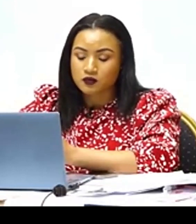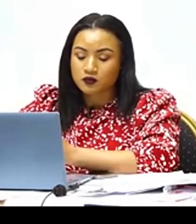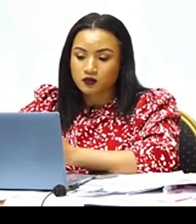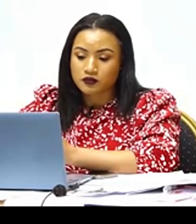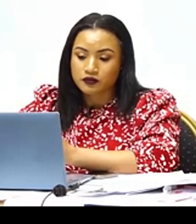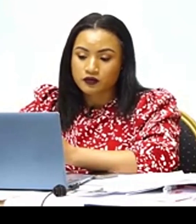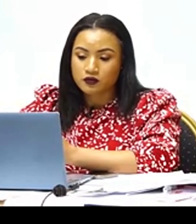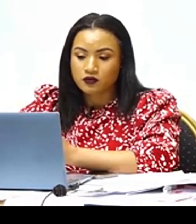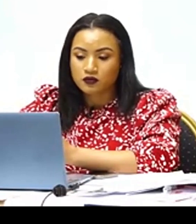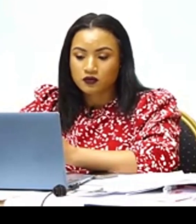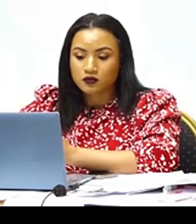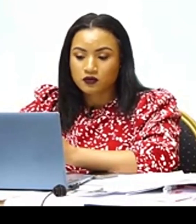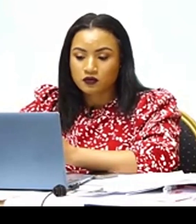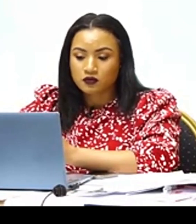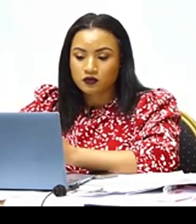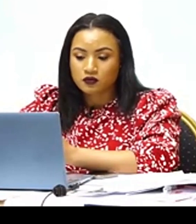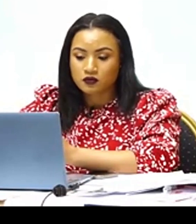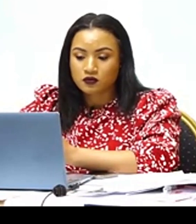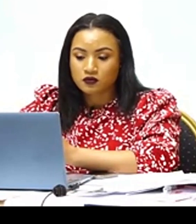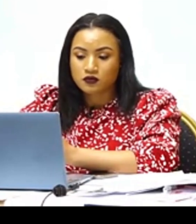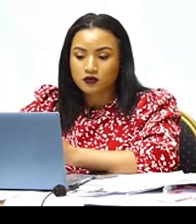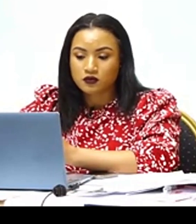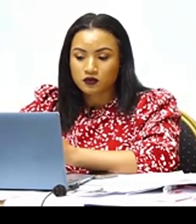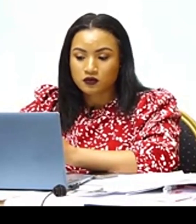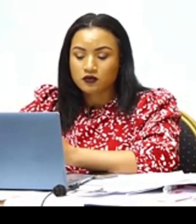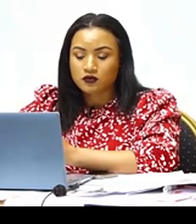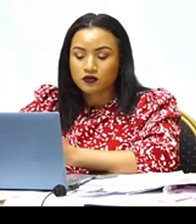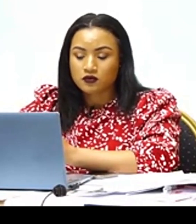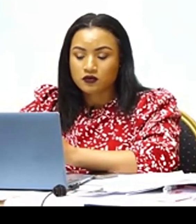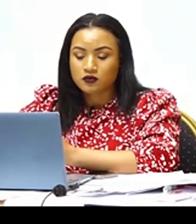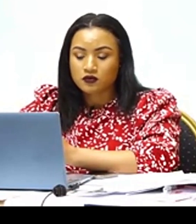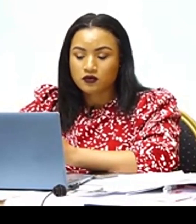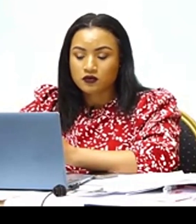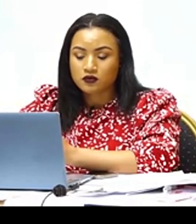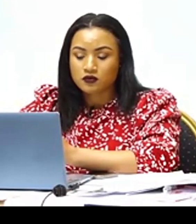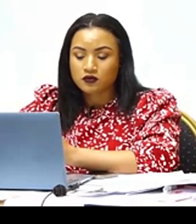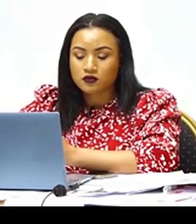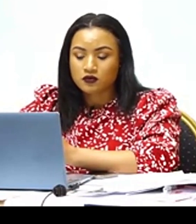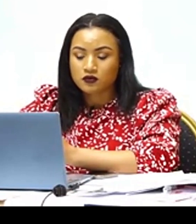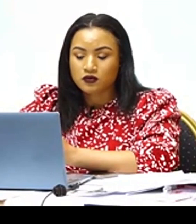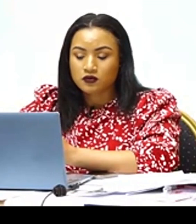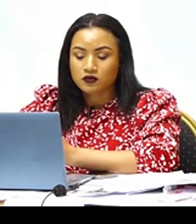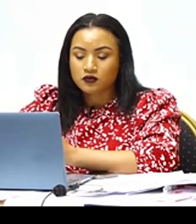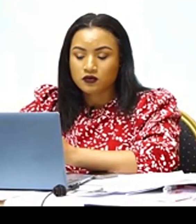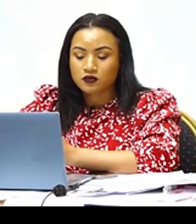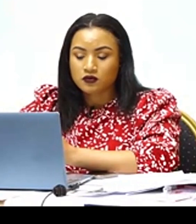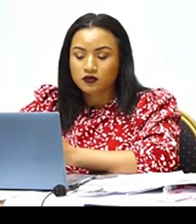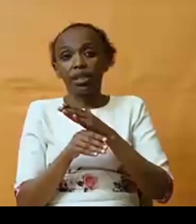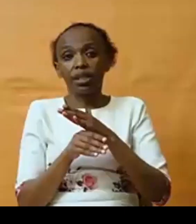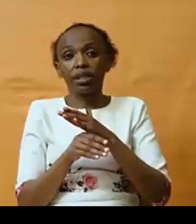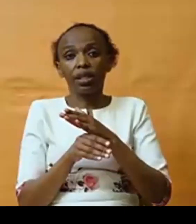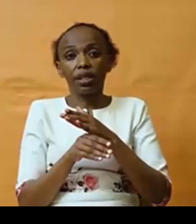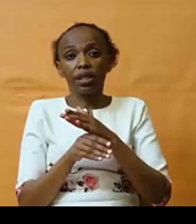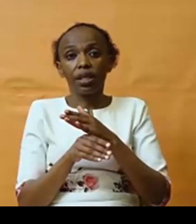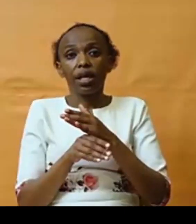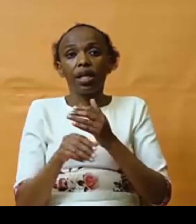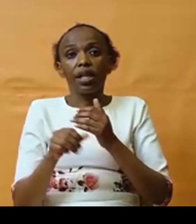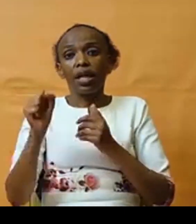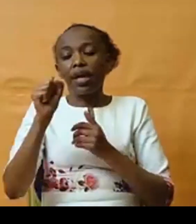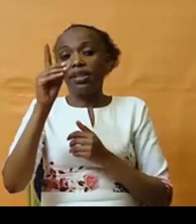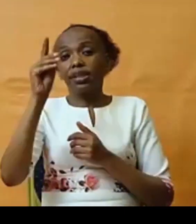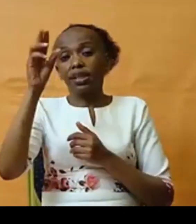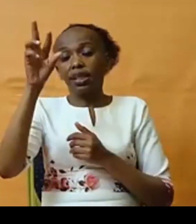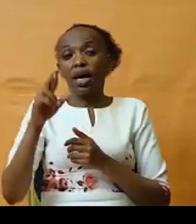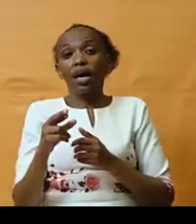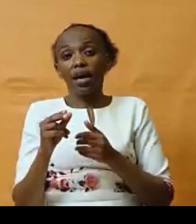message is basically that this is an opportunity for not be tapping into their SDR